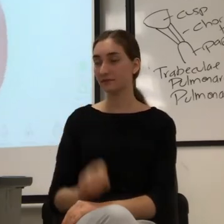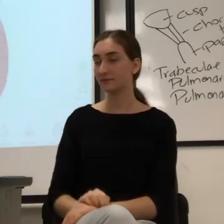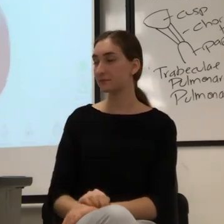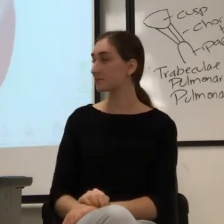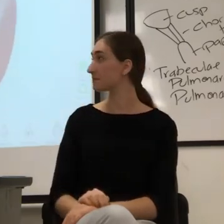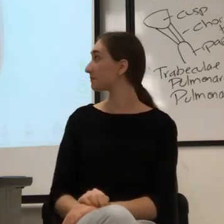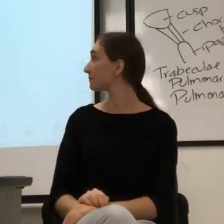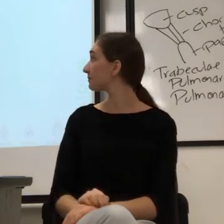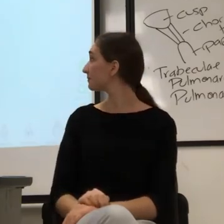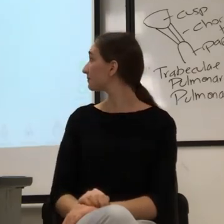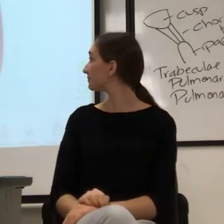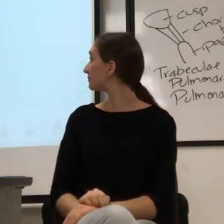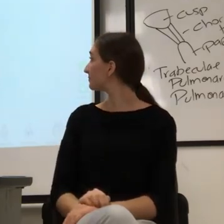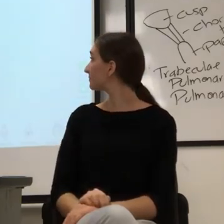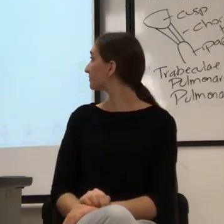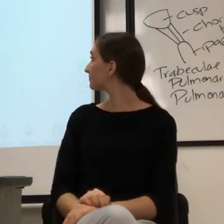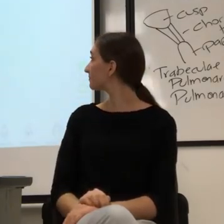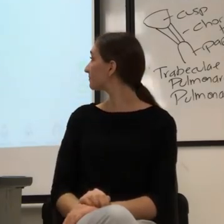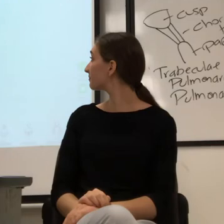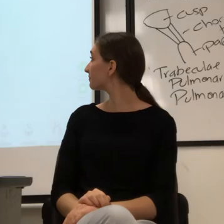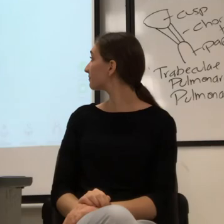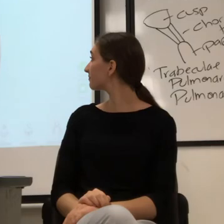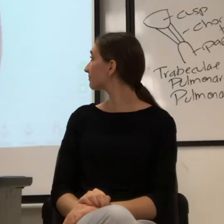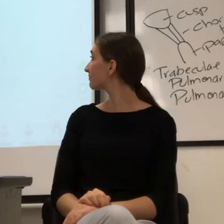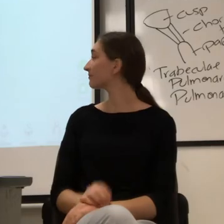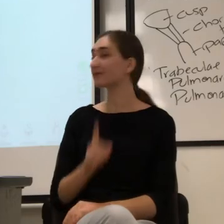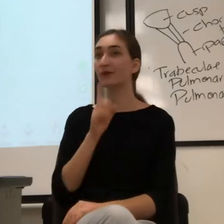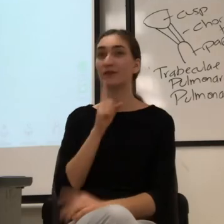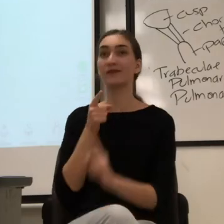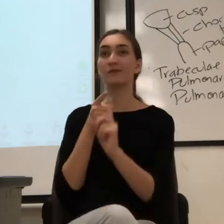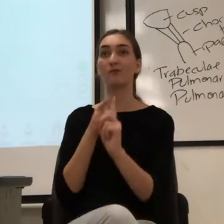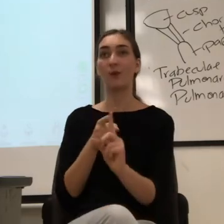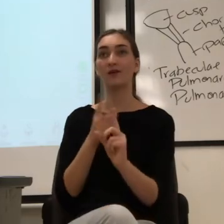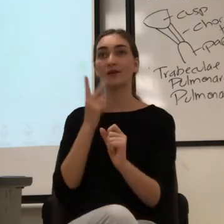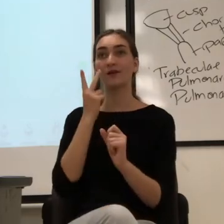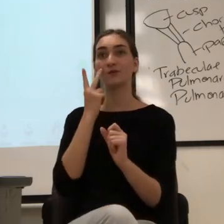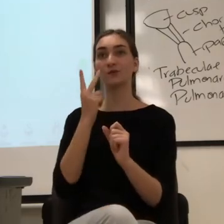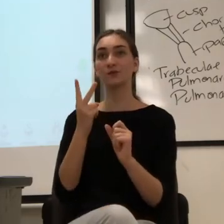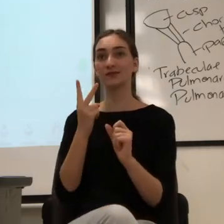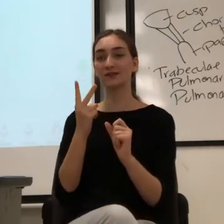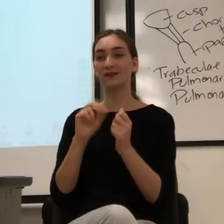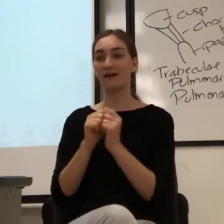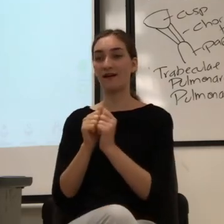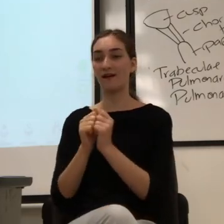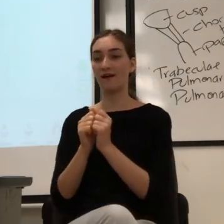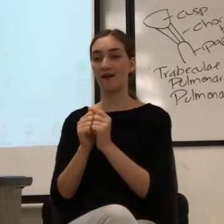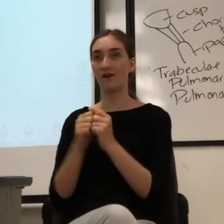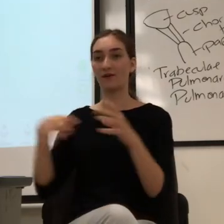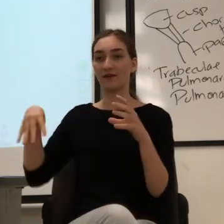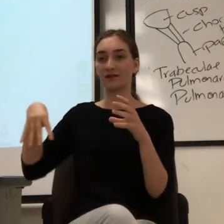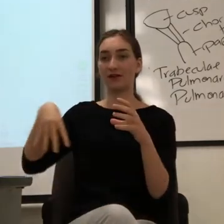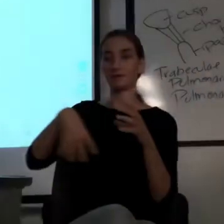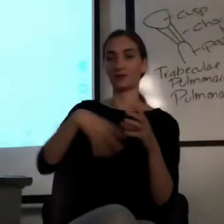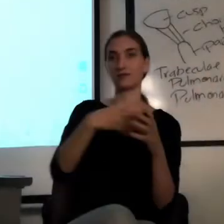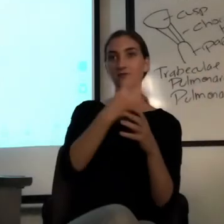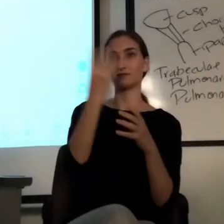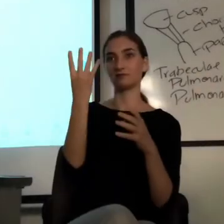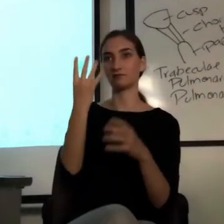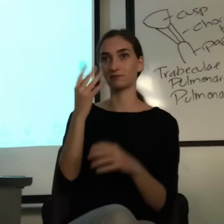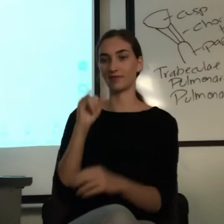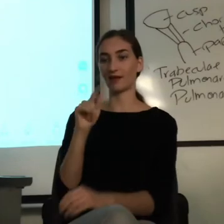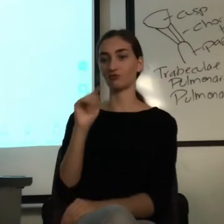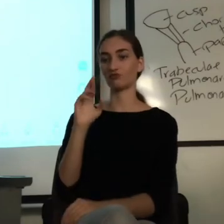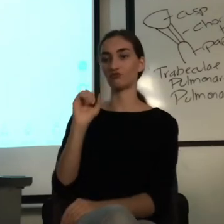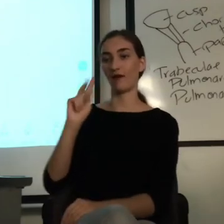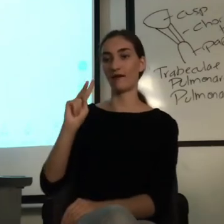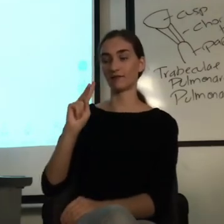Done. That worked out okay. The point is, I want you to see the inflow tract and the outflow tract. Turn the lights off.